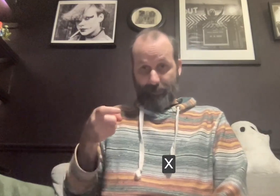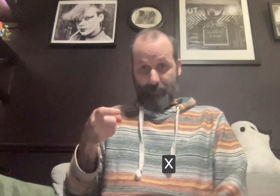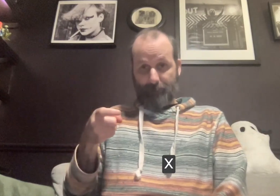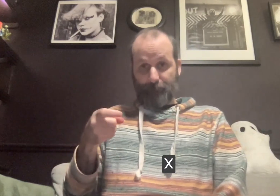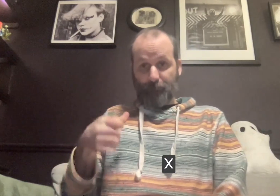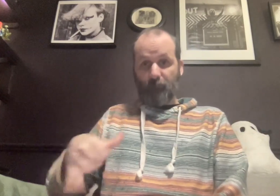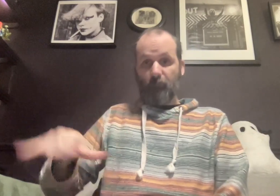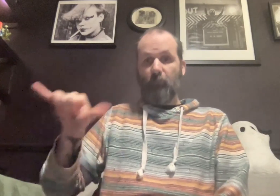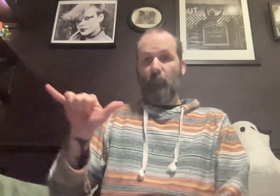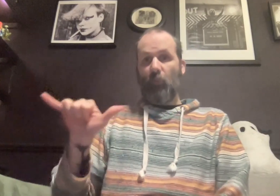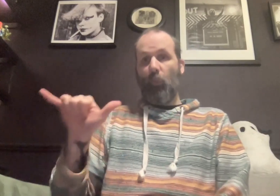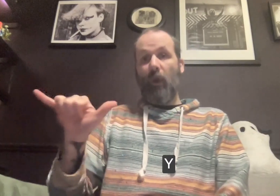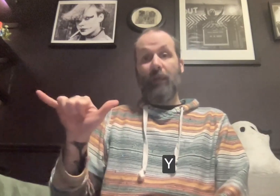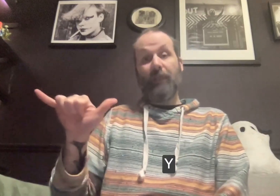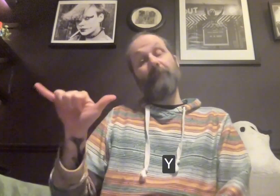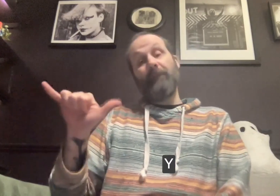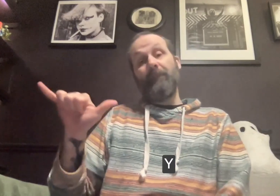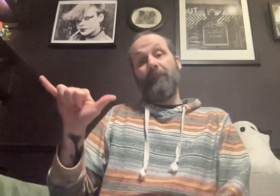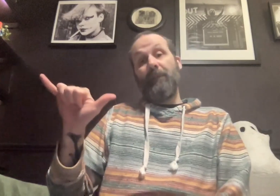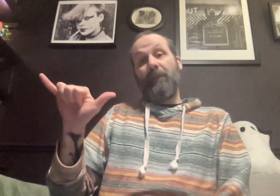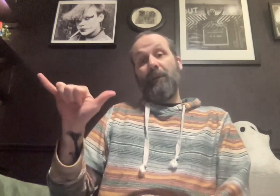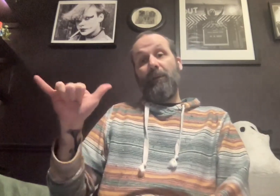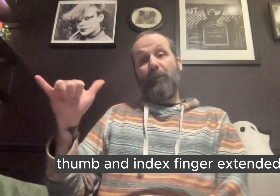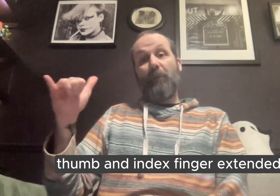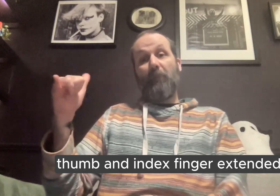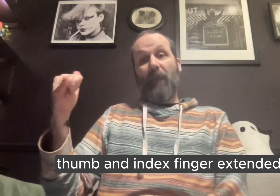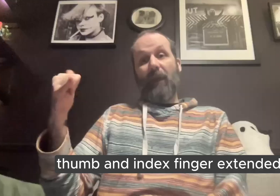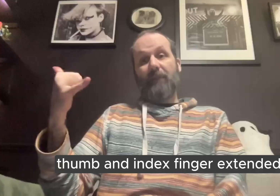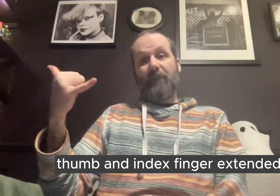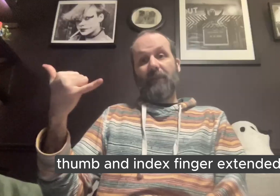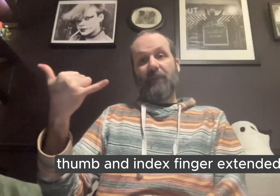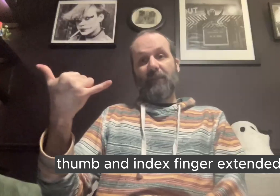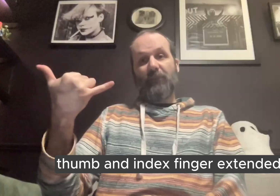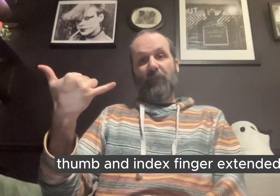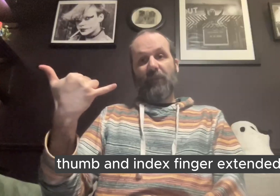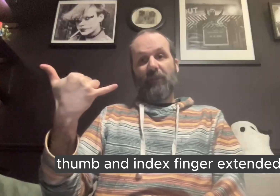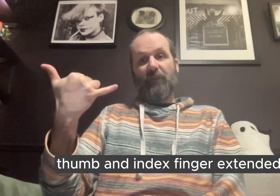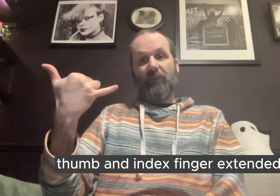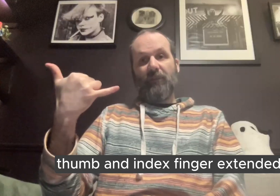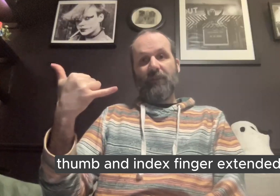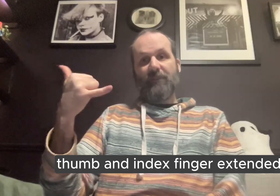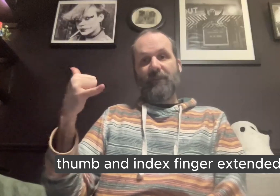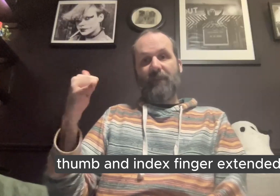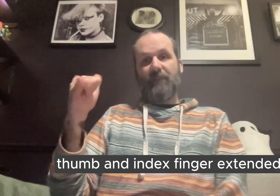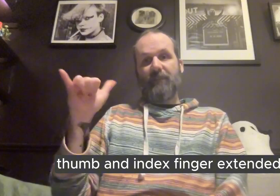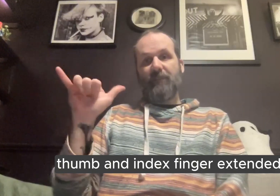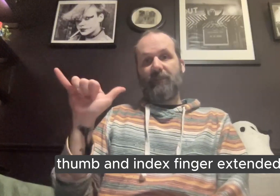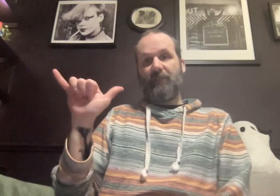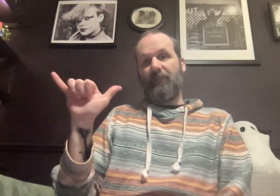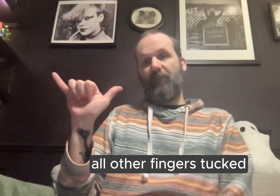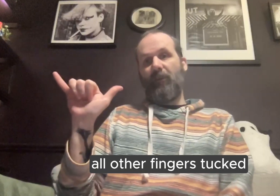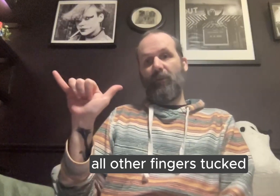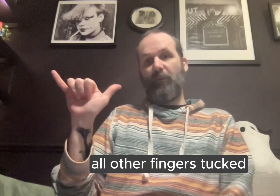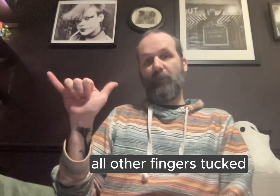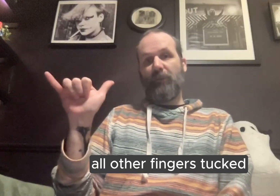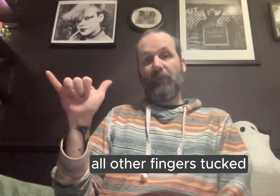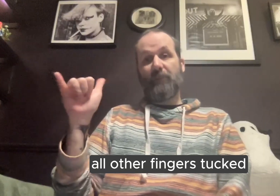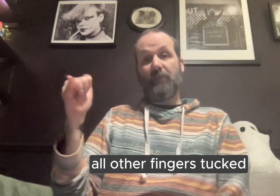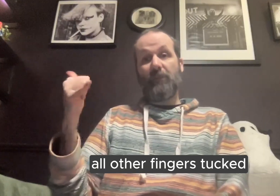X. Y, thumb and index finger extended, all other fingers